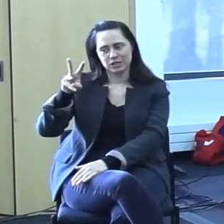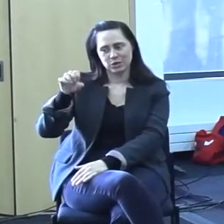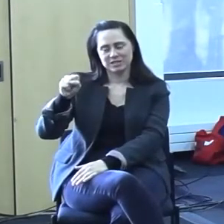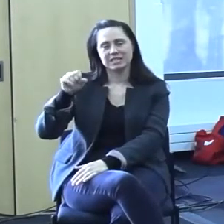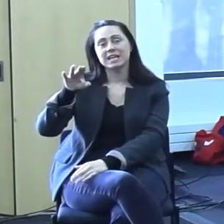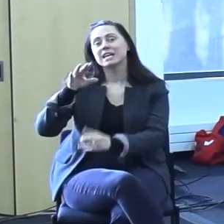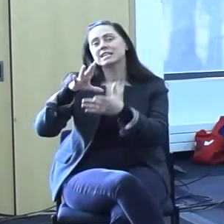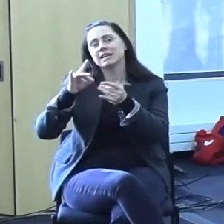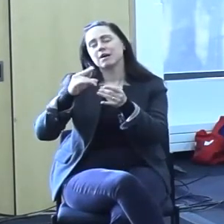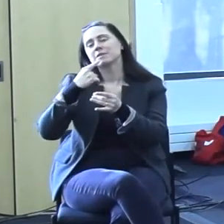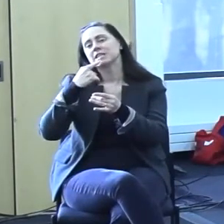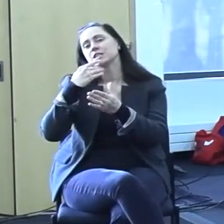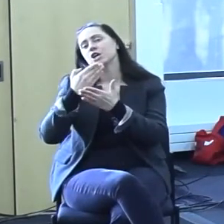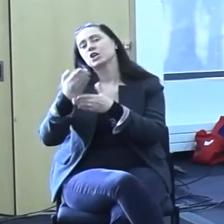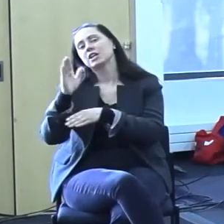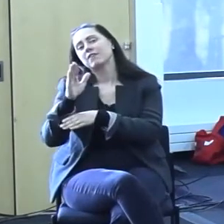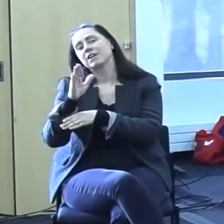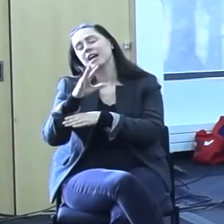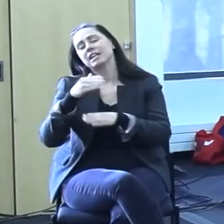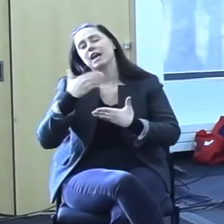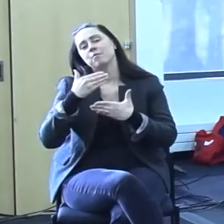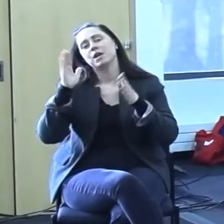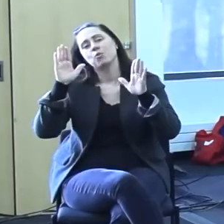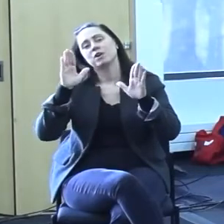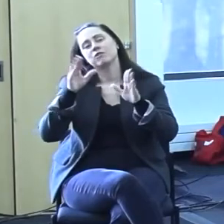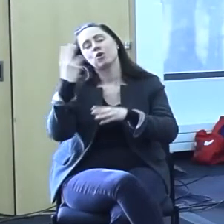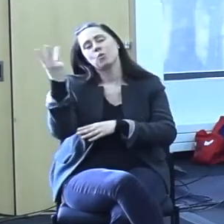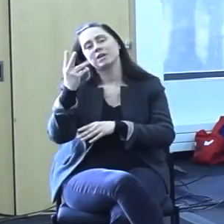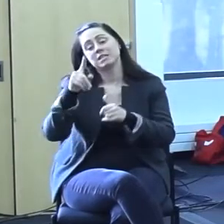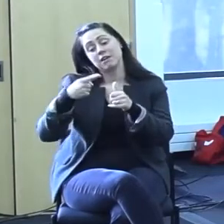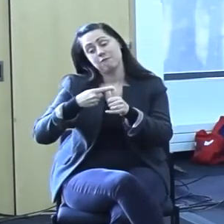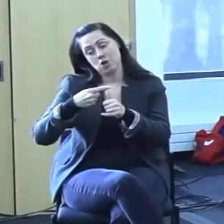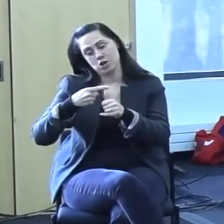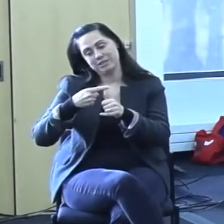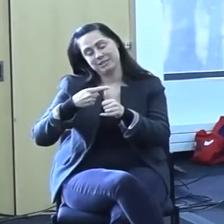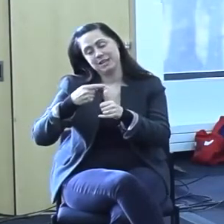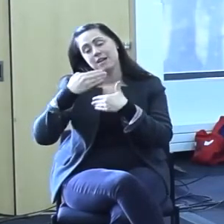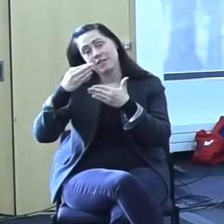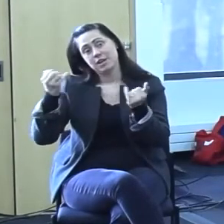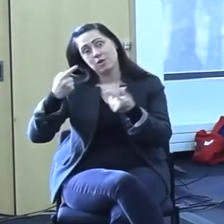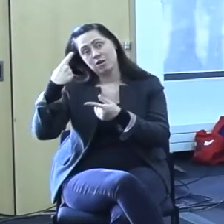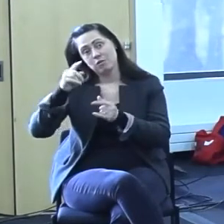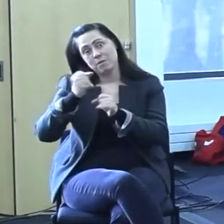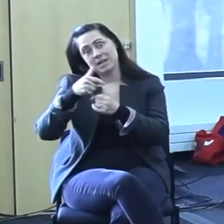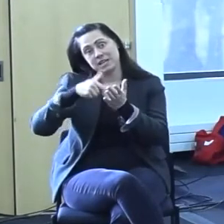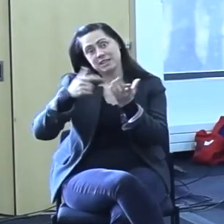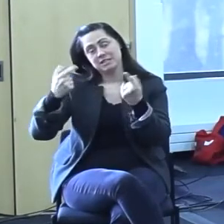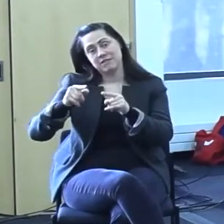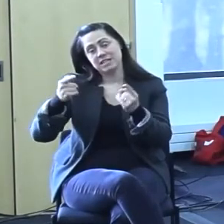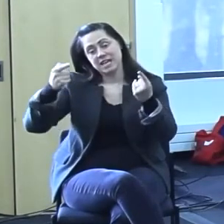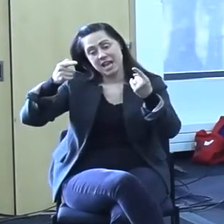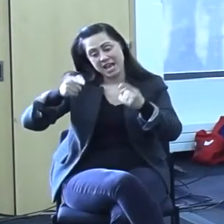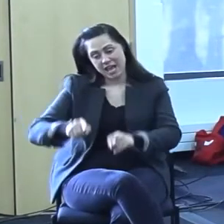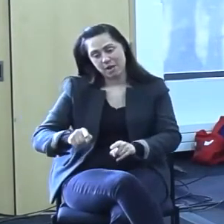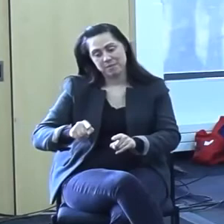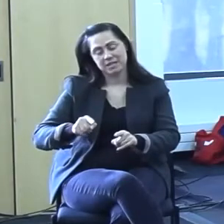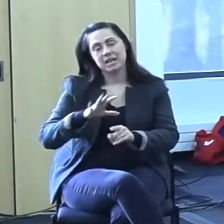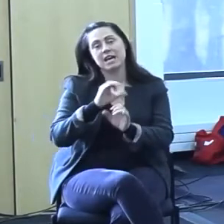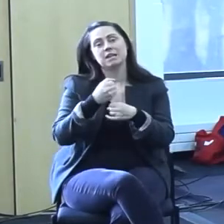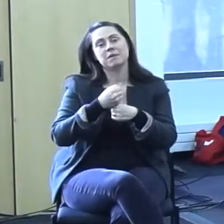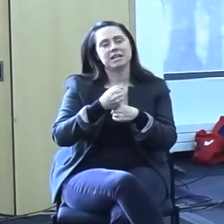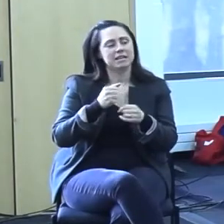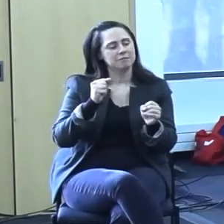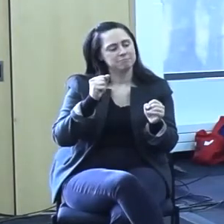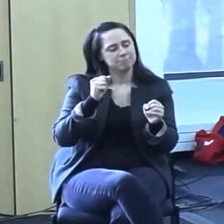comment is, good afternoon and happy, wonderful Wednesday. First and foremost, thank you all for making this event happen and making an impact